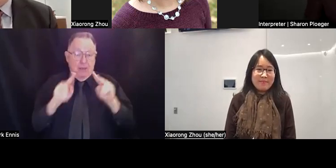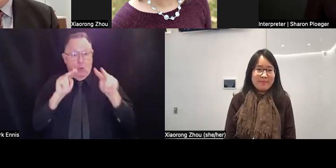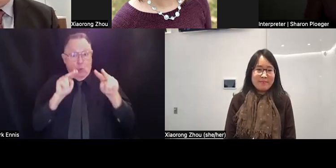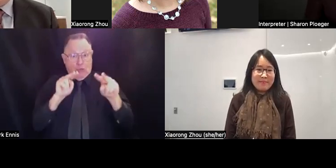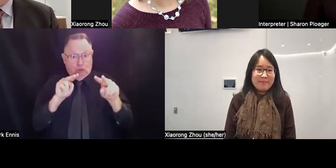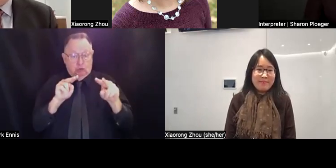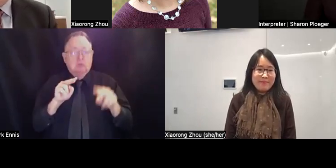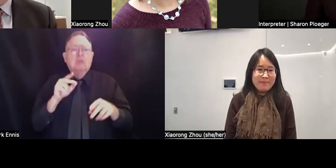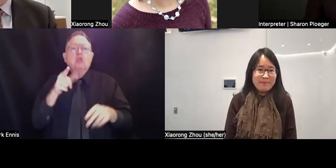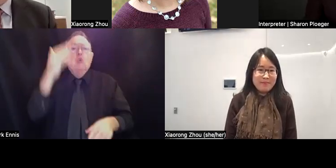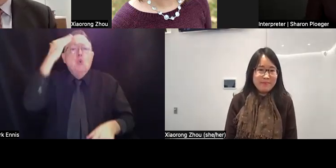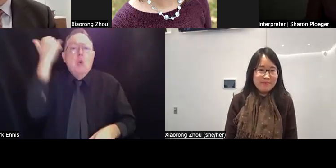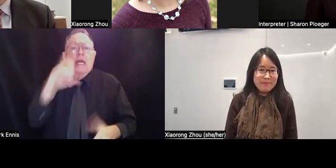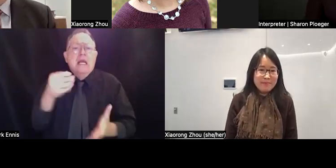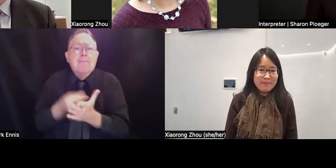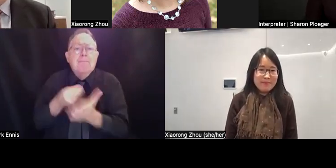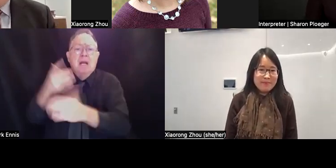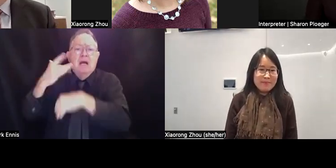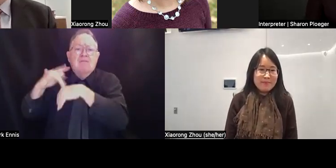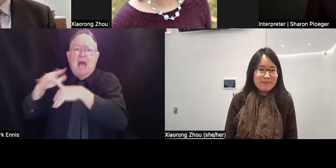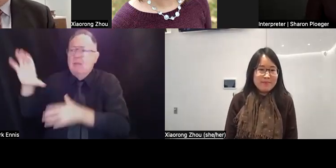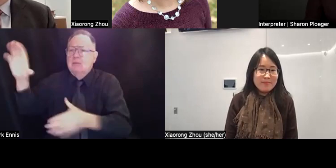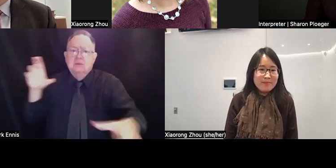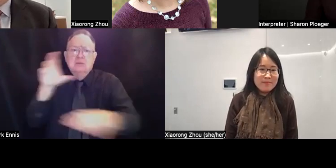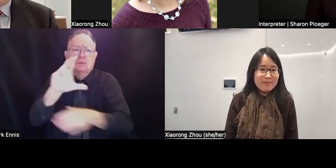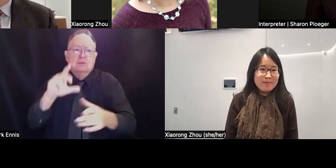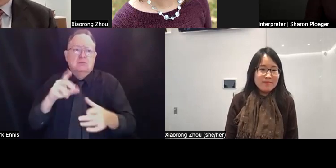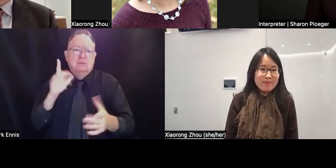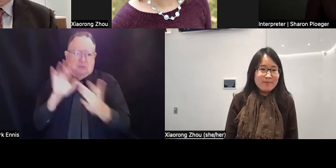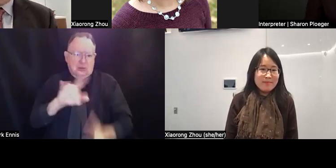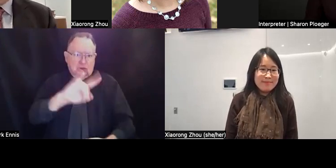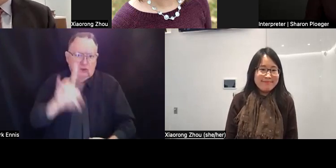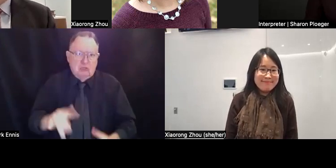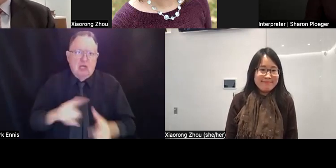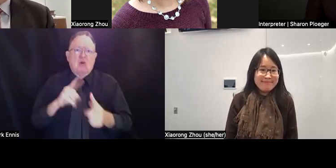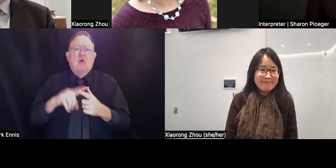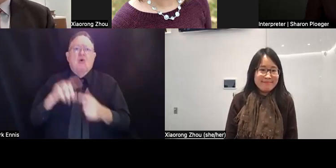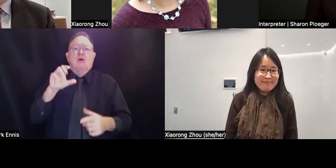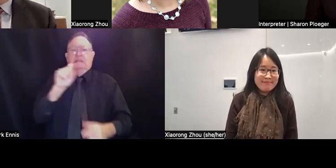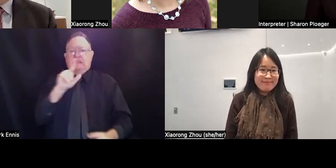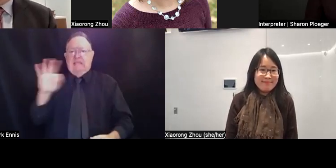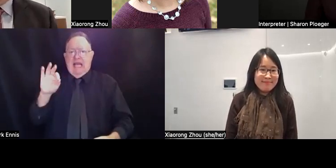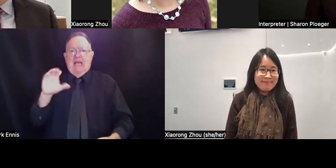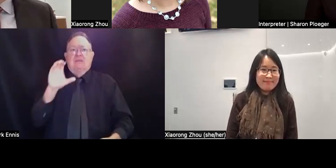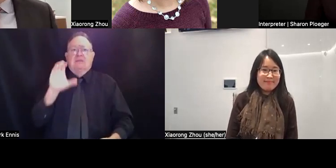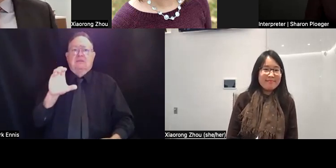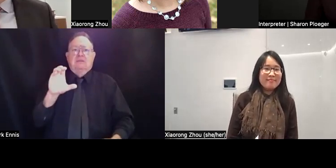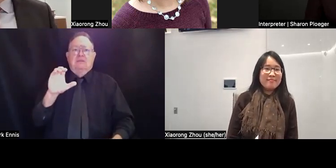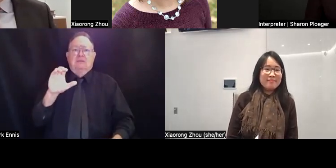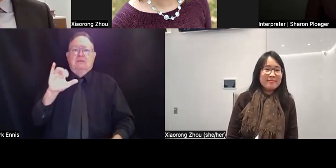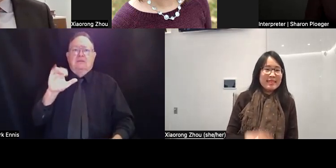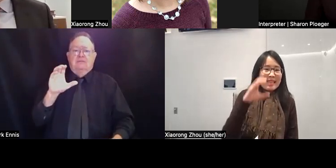students, feel free to get in touch with Xiaorong or the staff at St. Cloud State and the Center for International